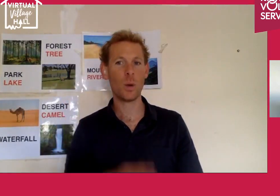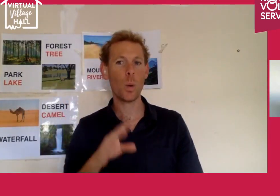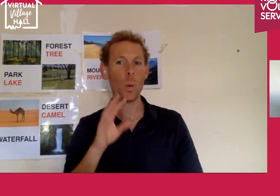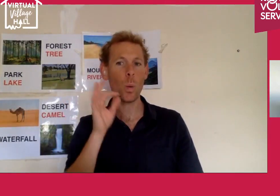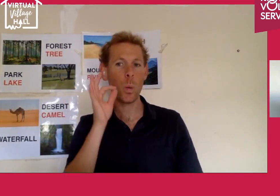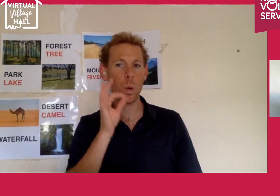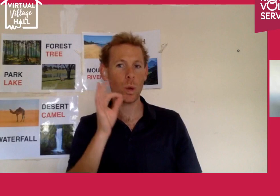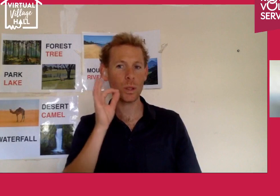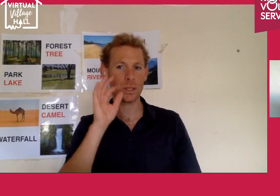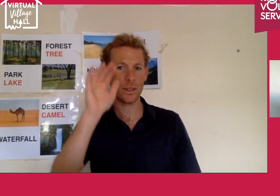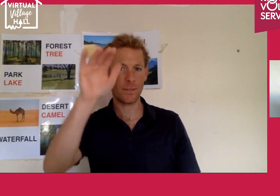waterfall.